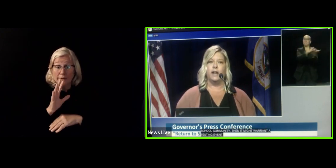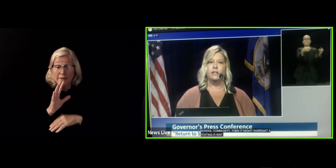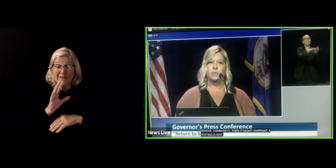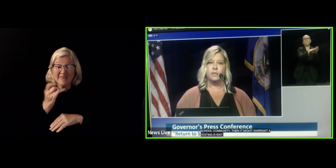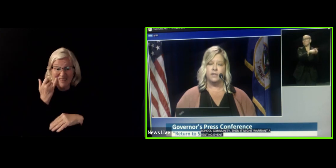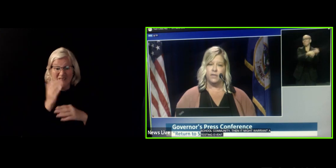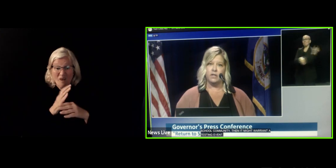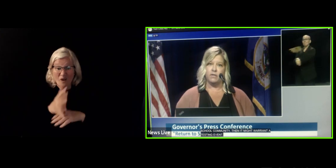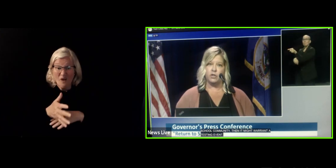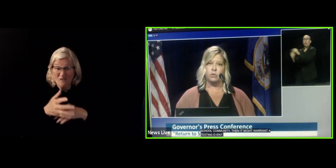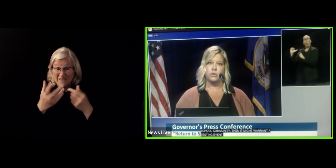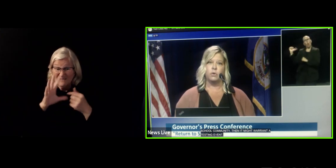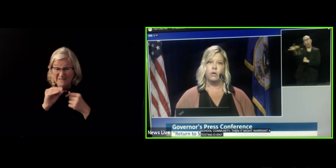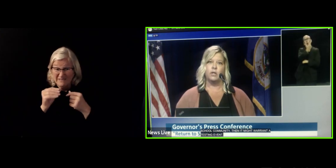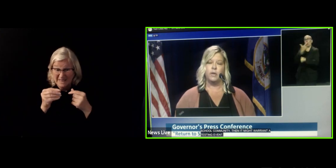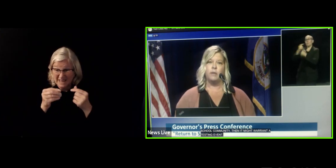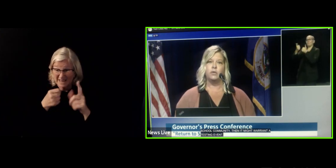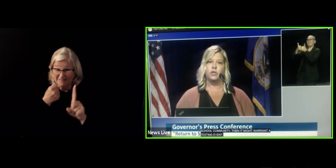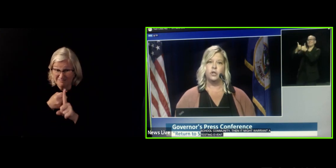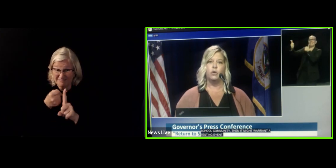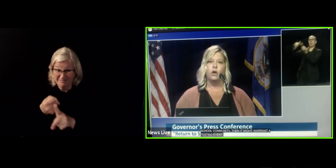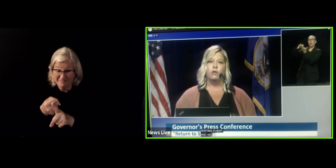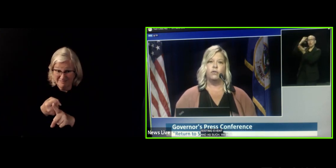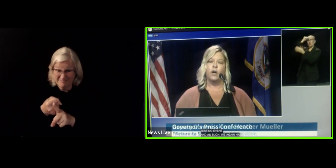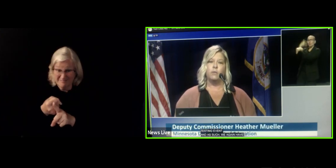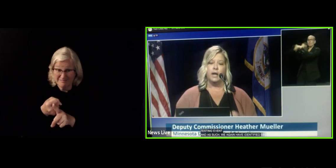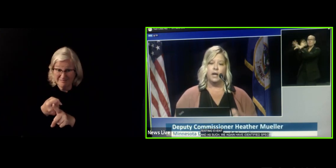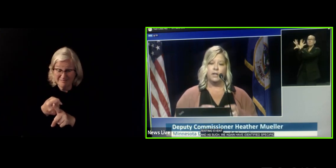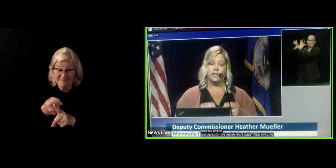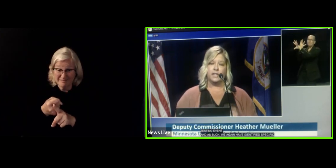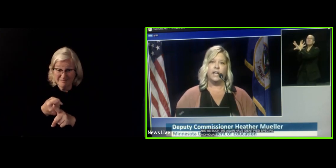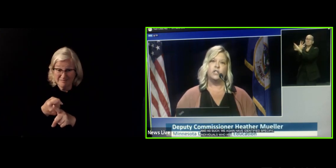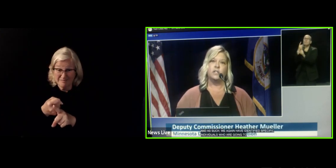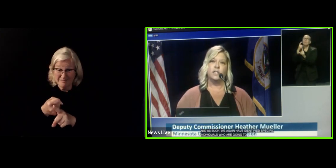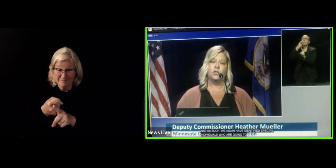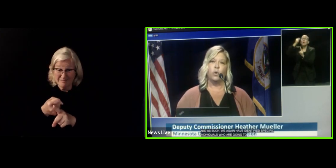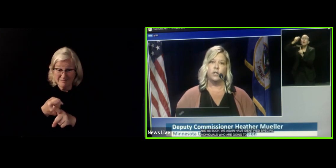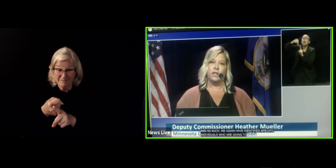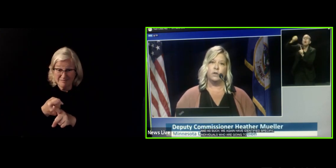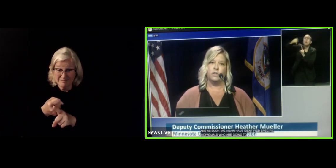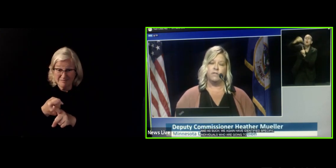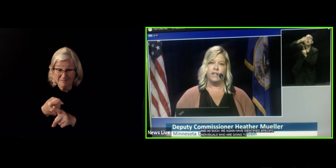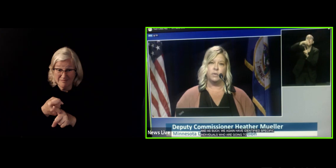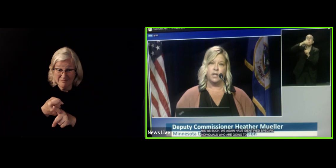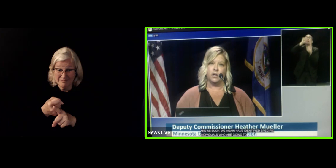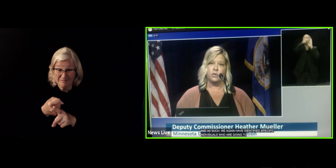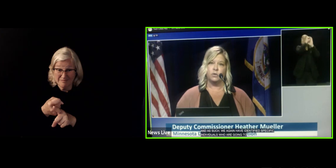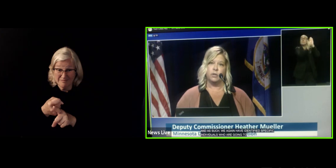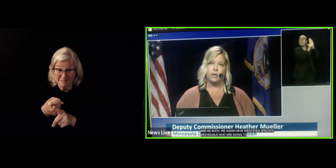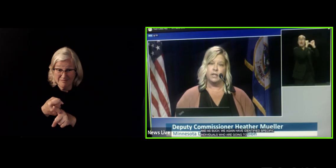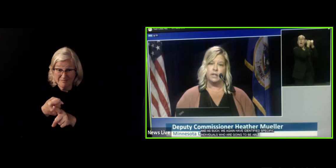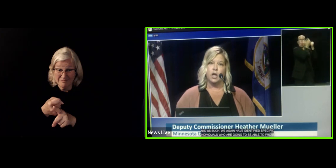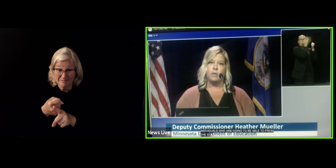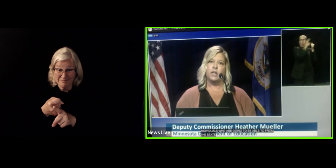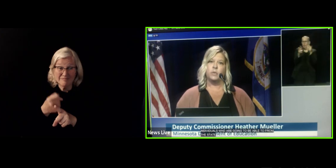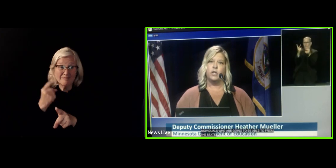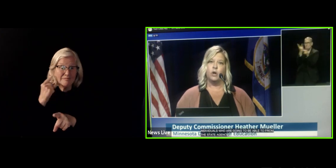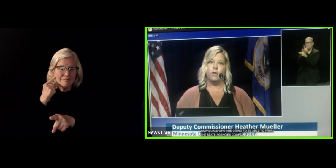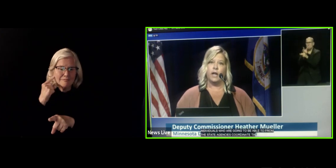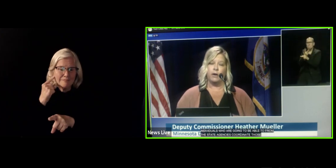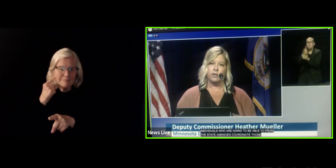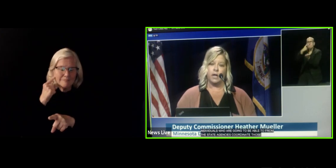identified specific individuals who are going to be able to, from the state agencies, coordinate those events within our school communities, because